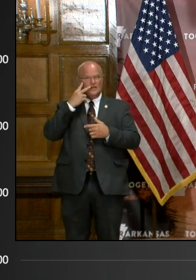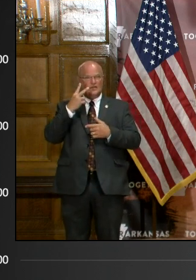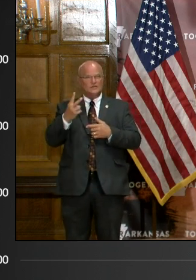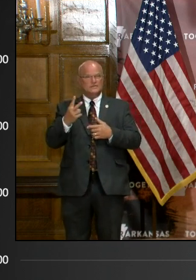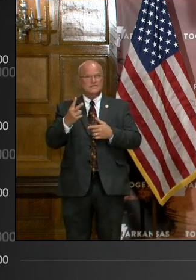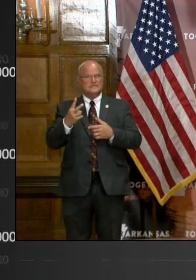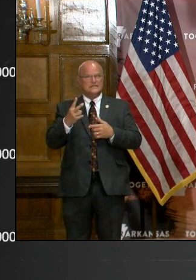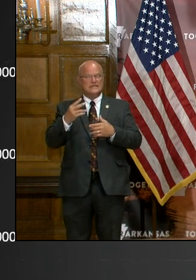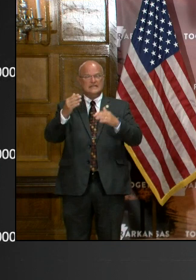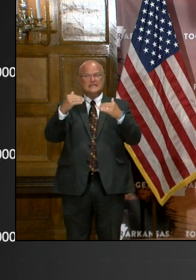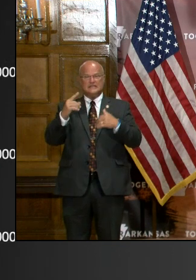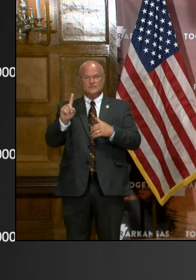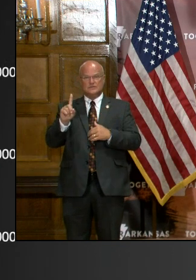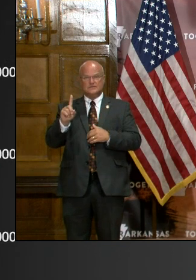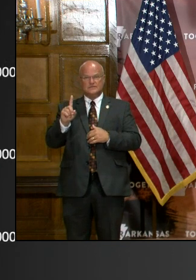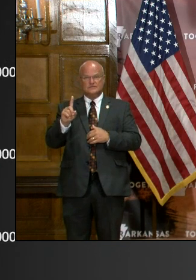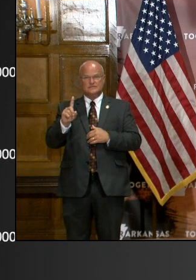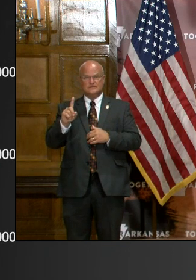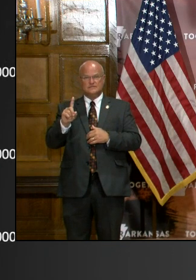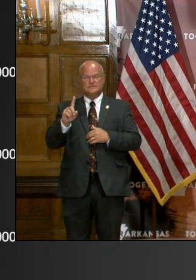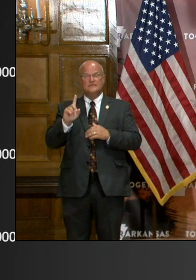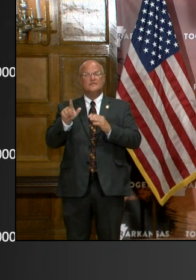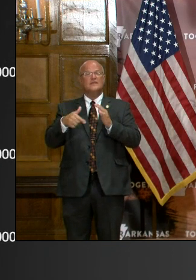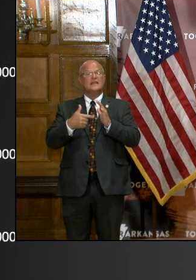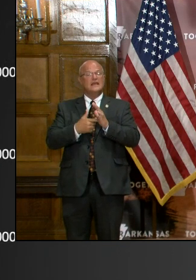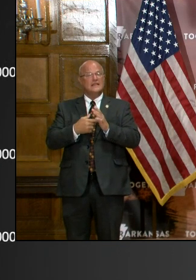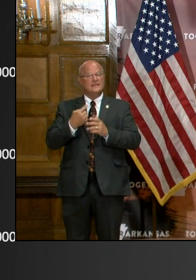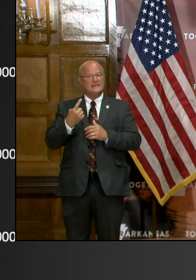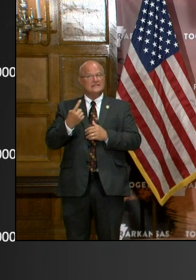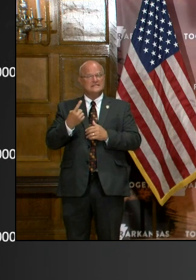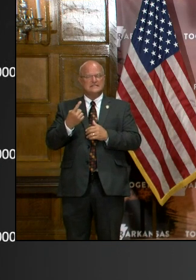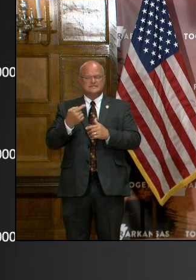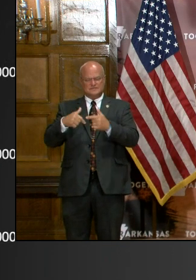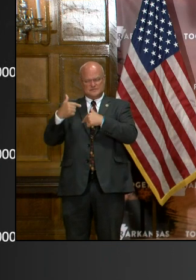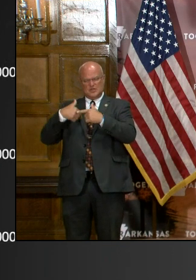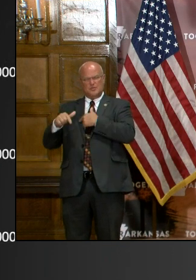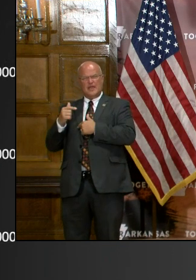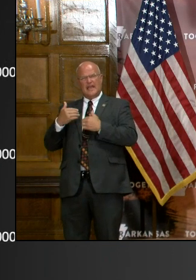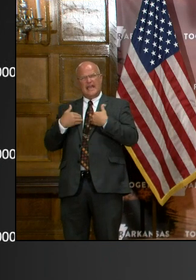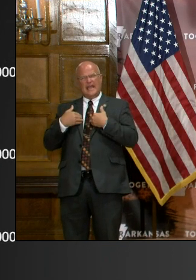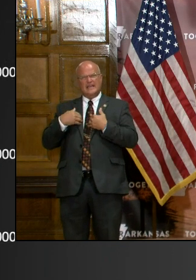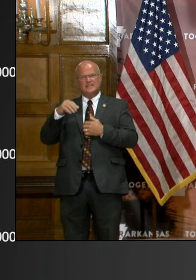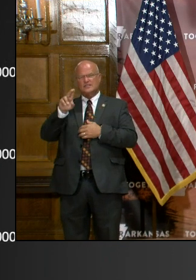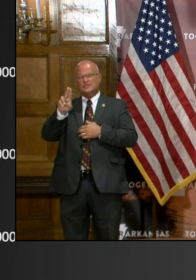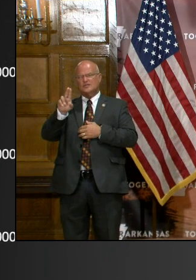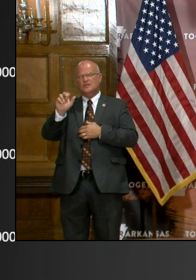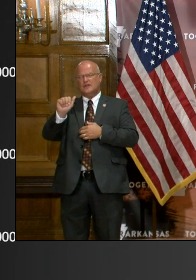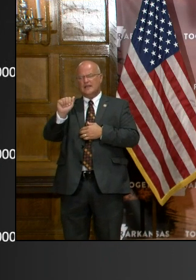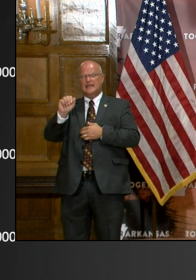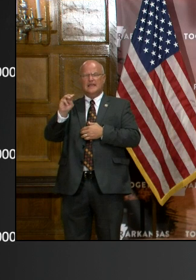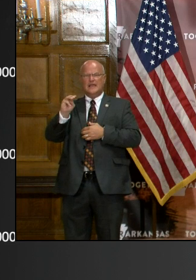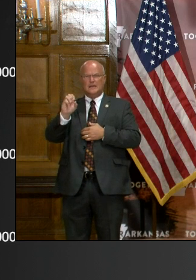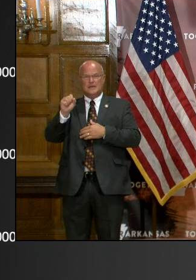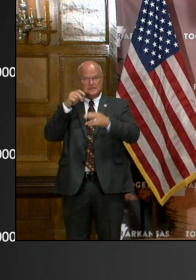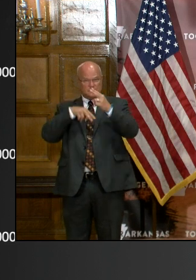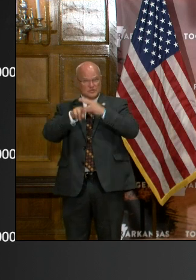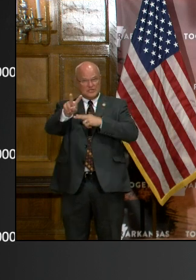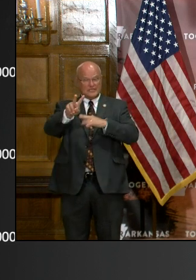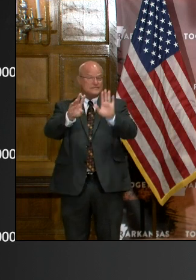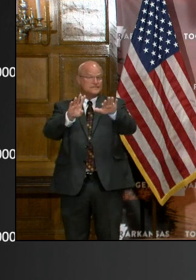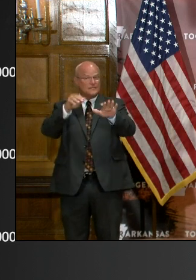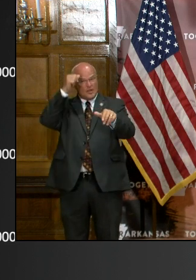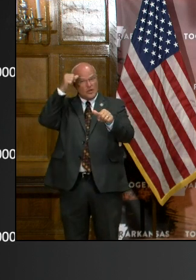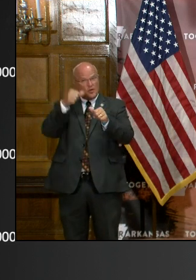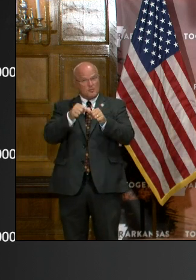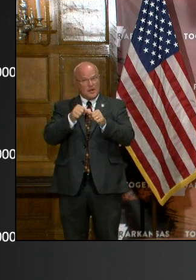see the next one. This is just going back to where we had the UAMS projections, and if you